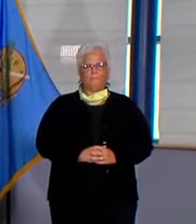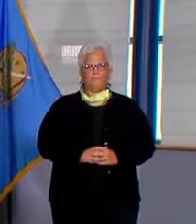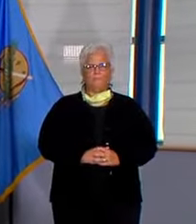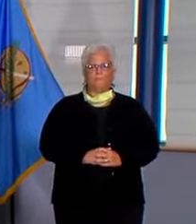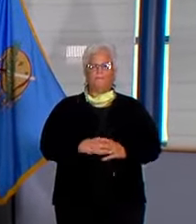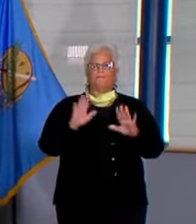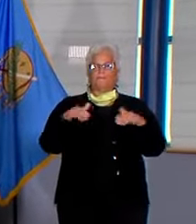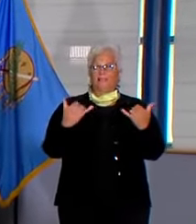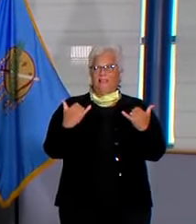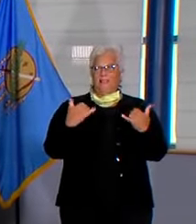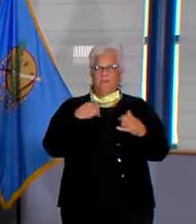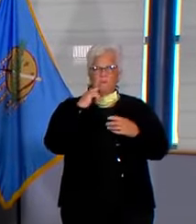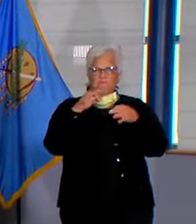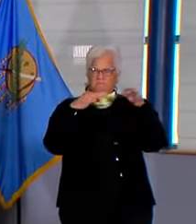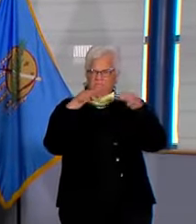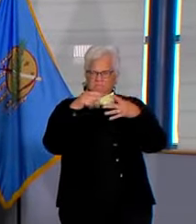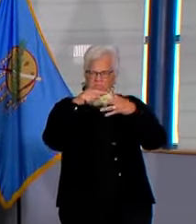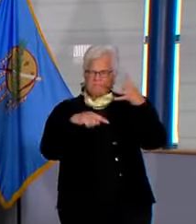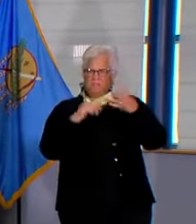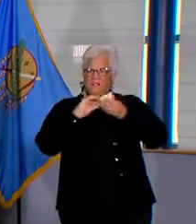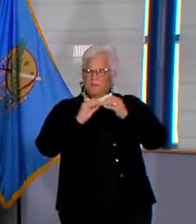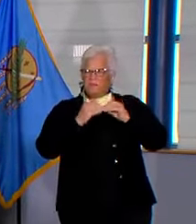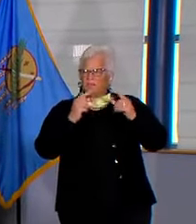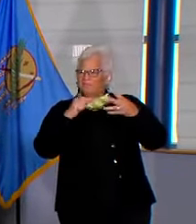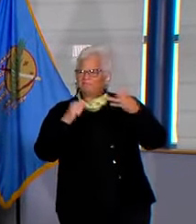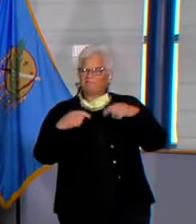update, today we are reporting an additional